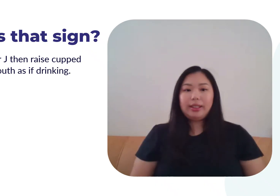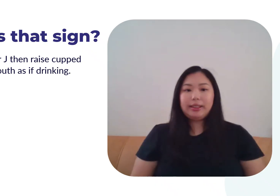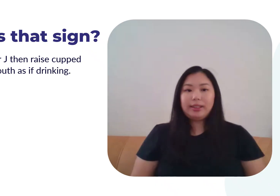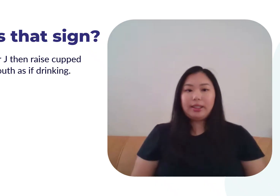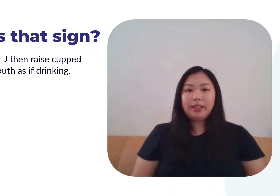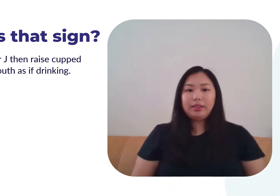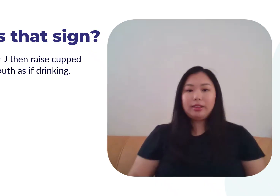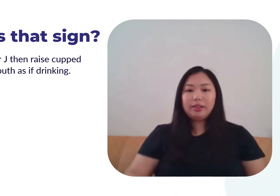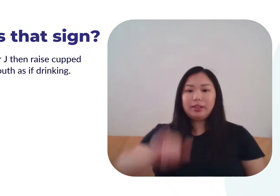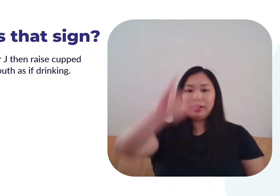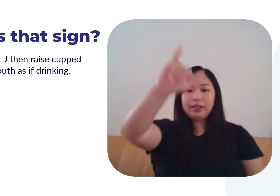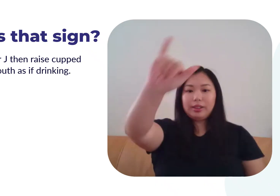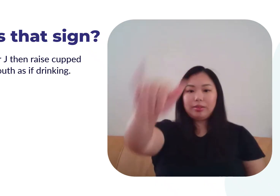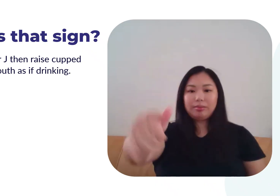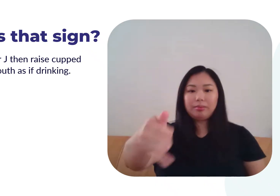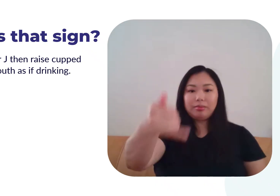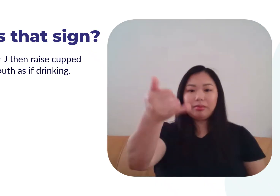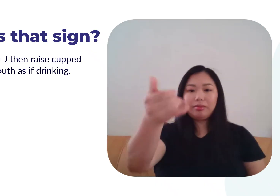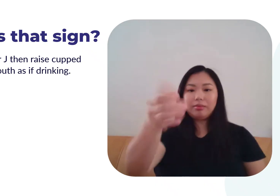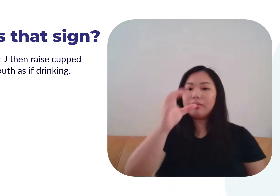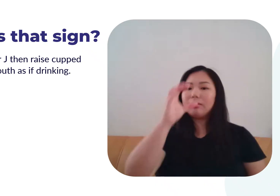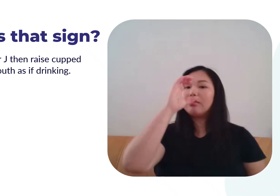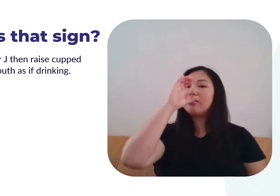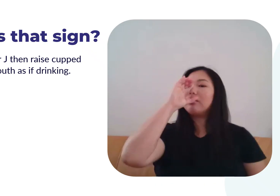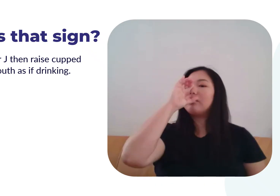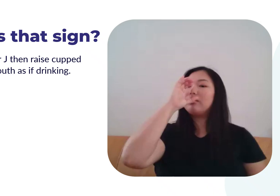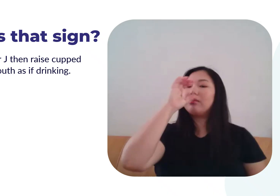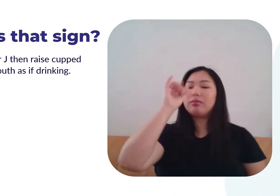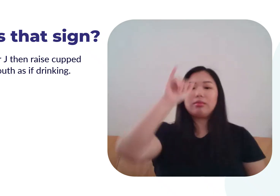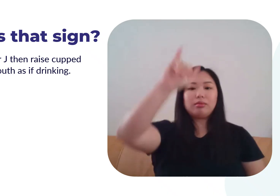The next sign is